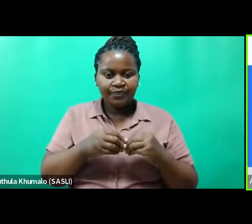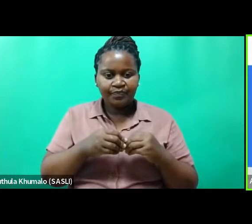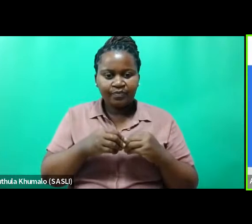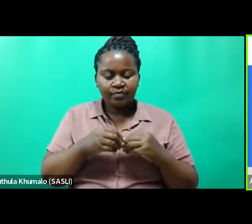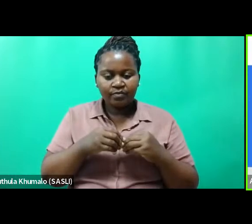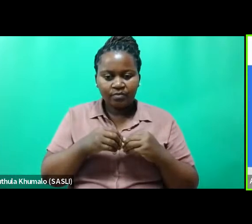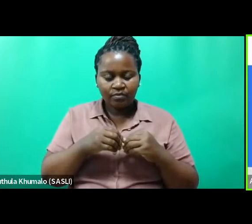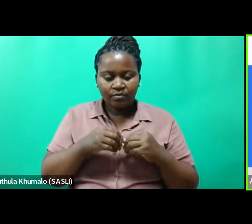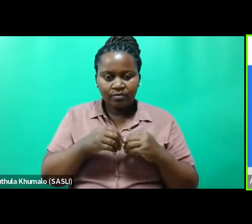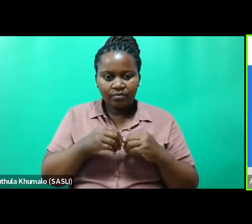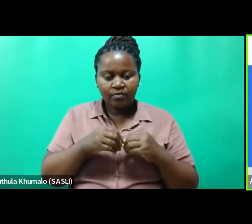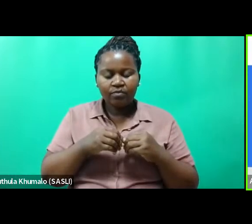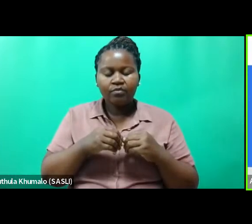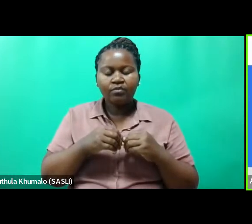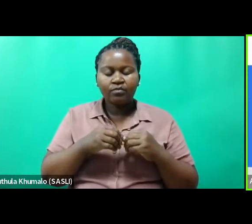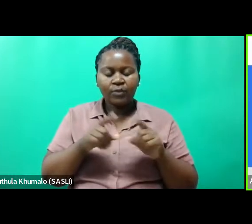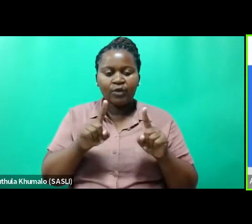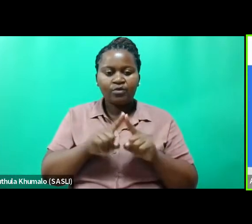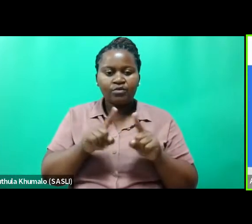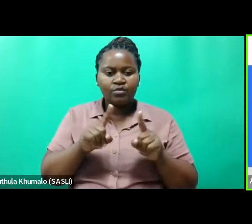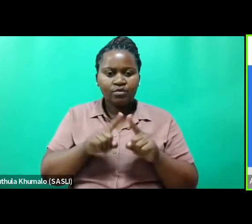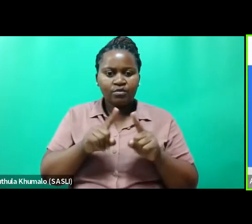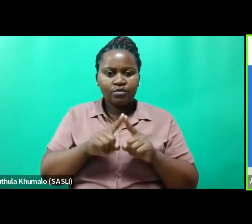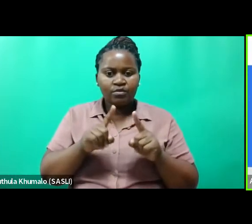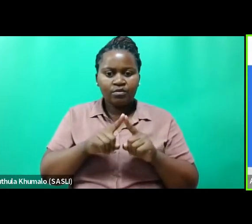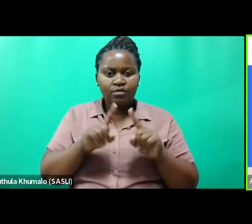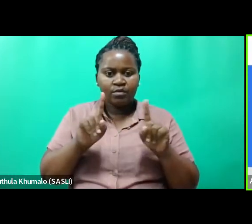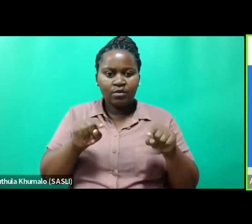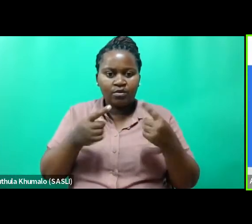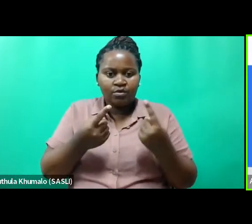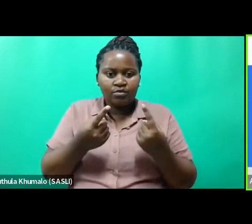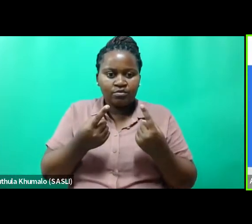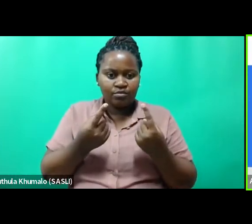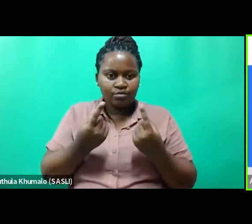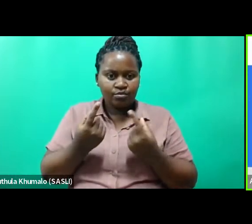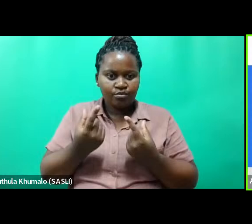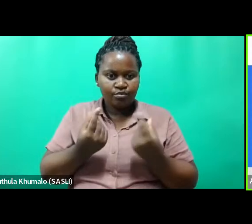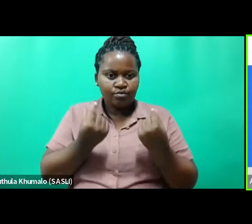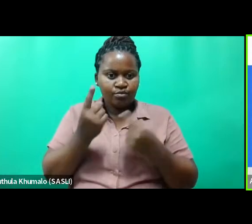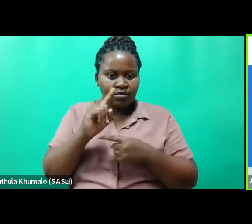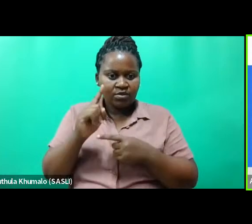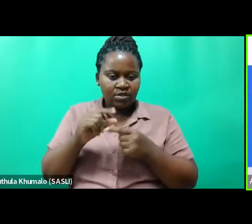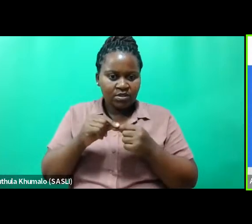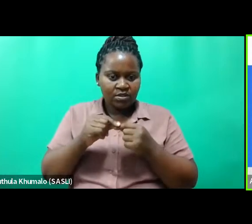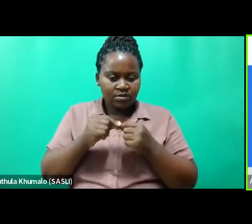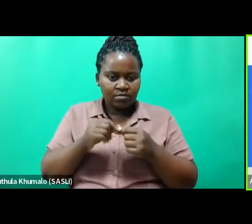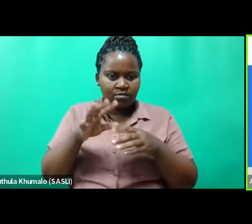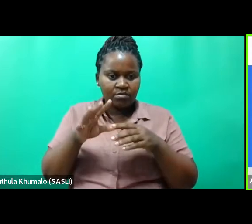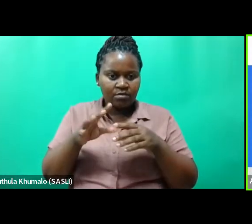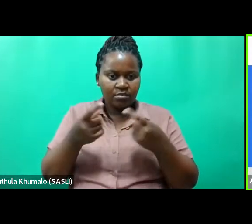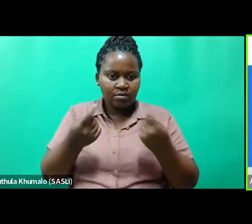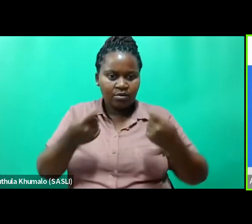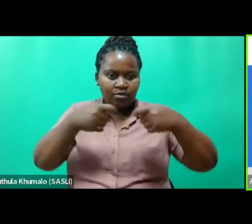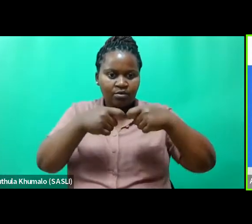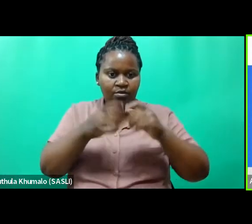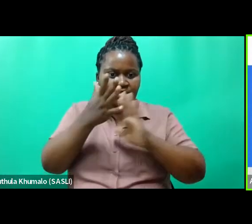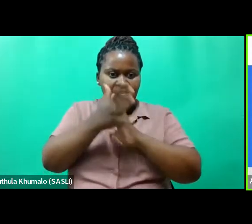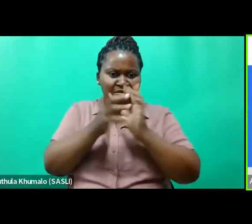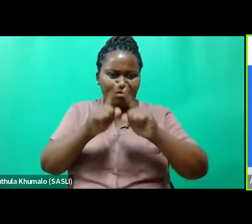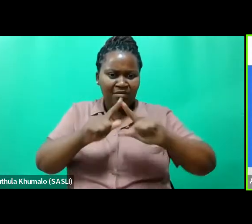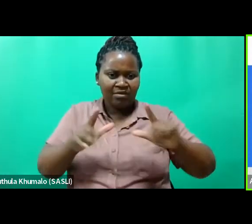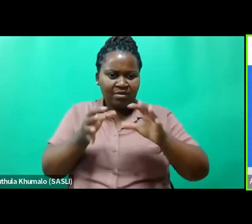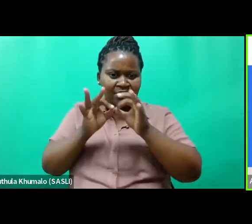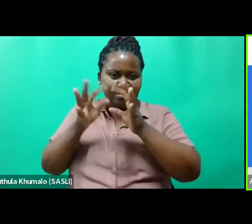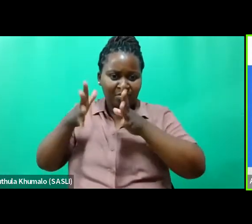We cannot undervalue as well the contribution of the South African Sign Language